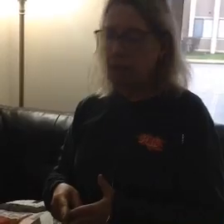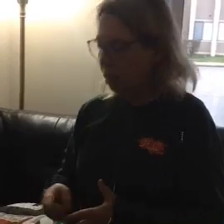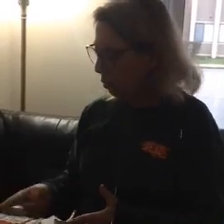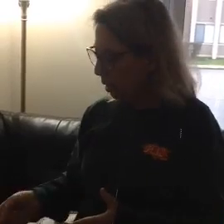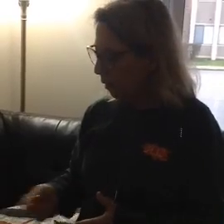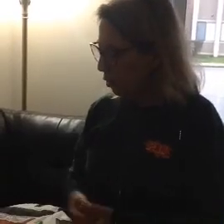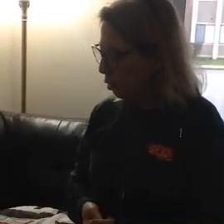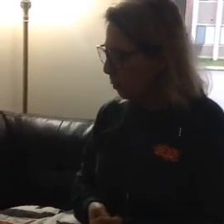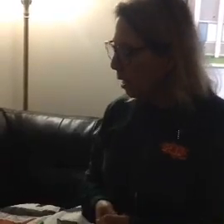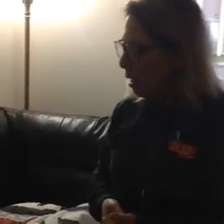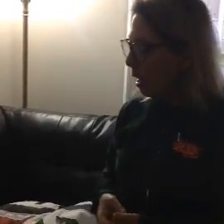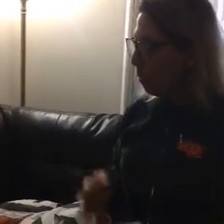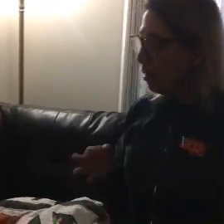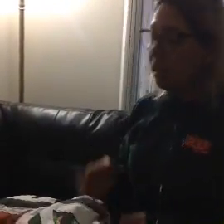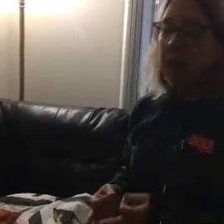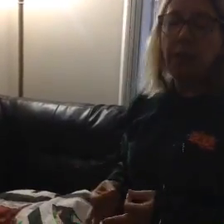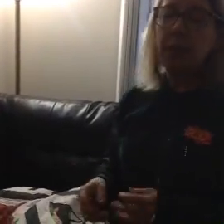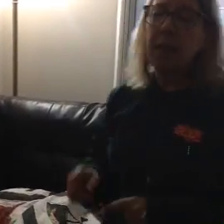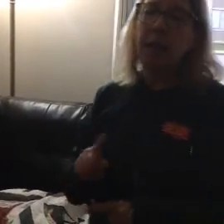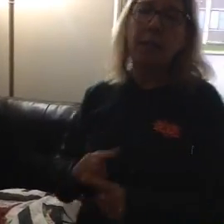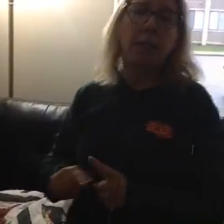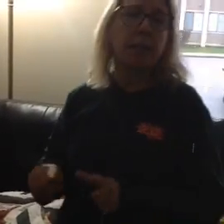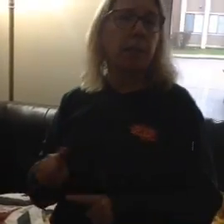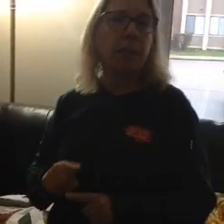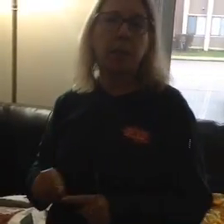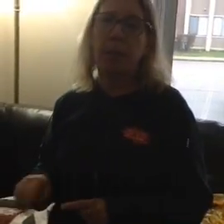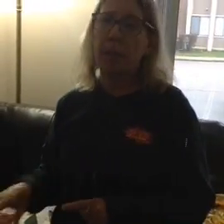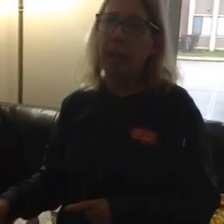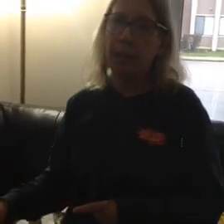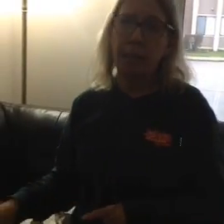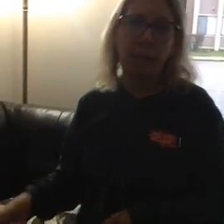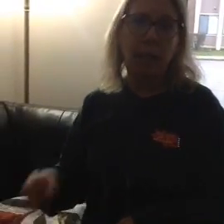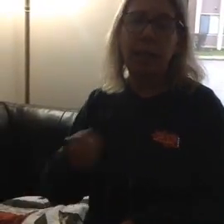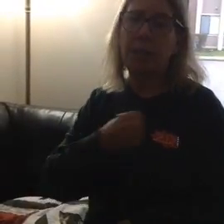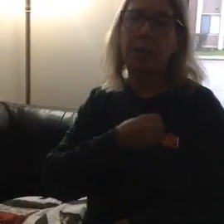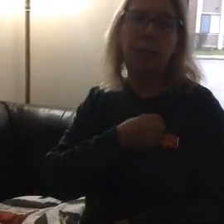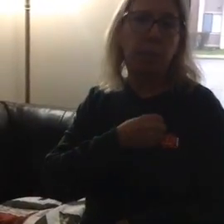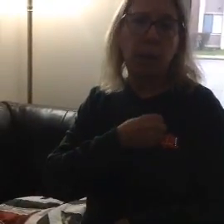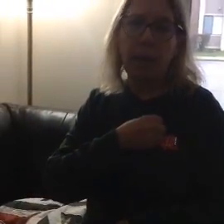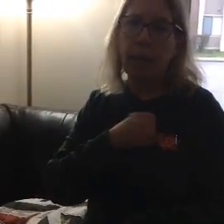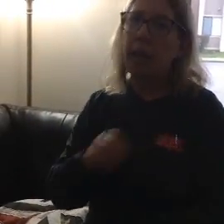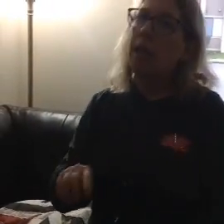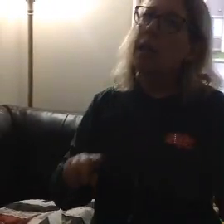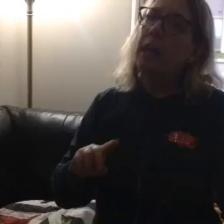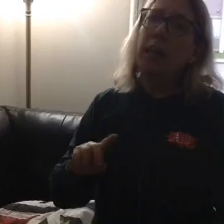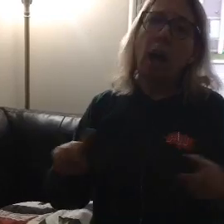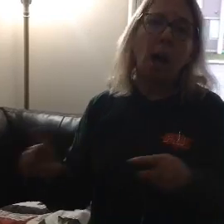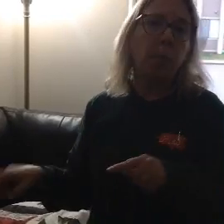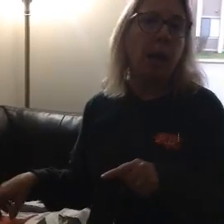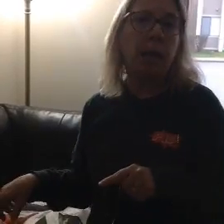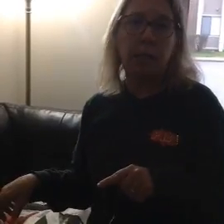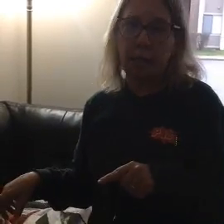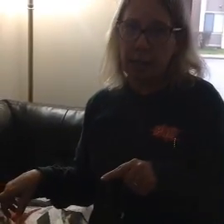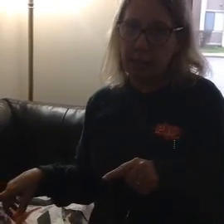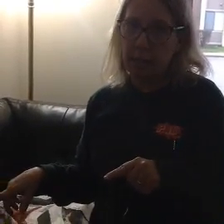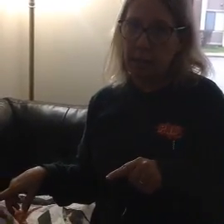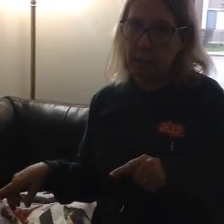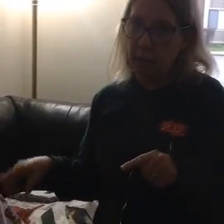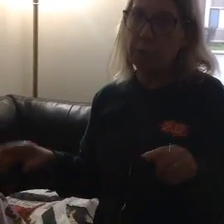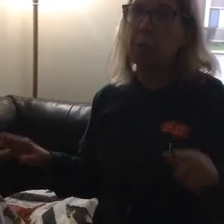we give it to him. Now, if he signs something spontaneously like he just did blanket, he automatically gets it, assuming